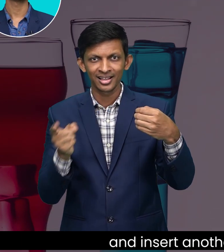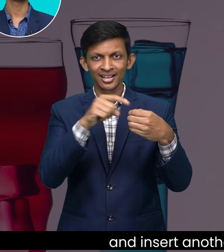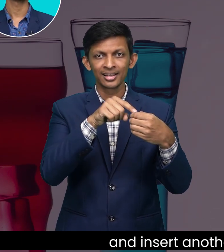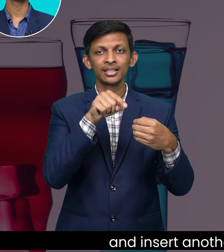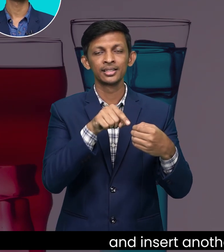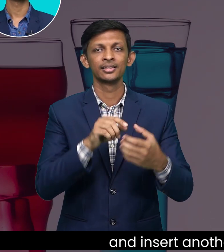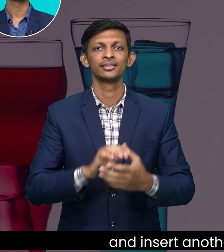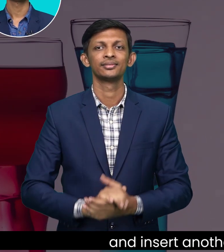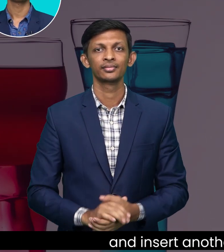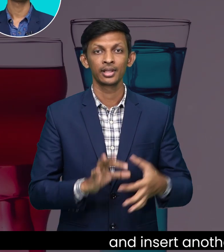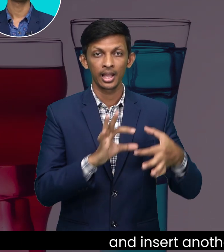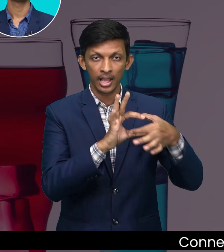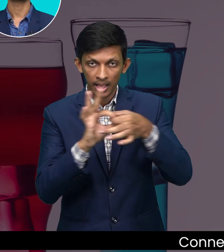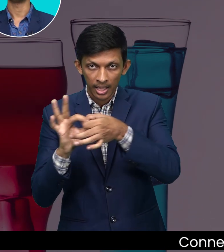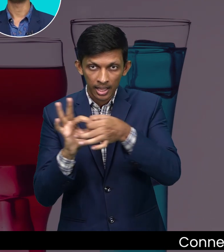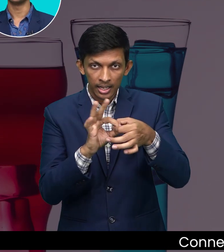it.